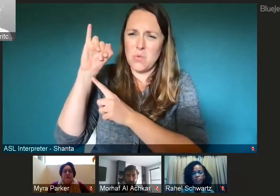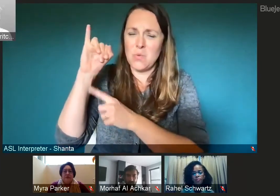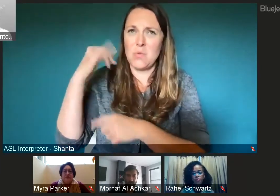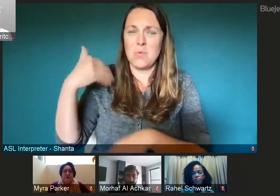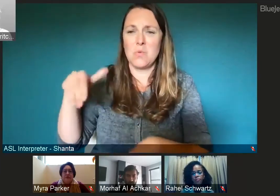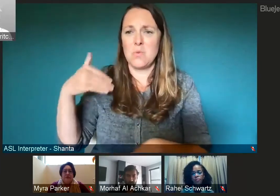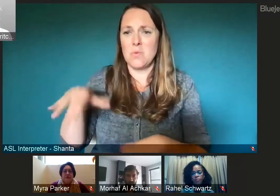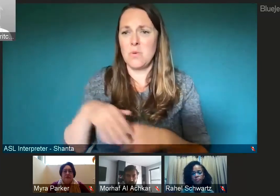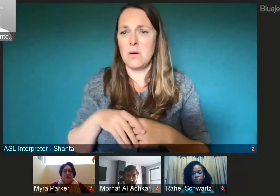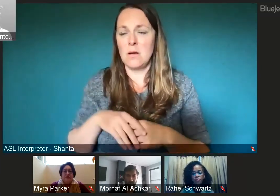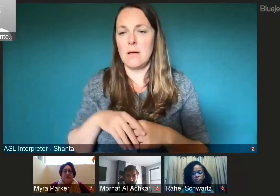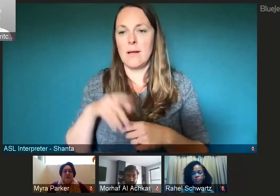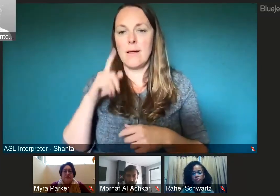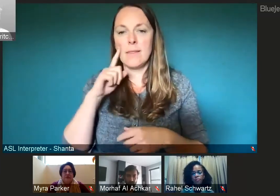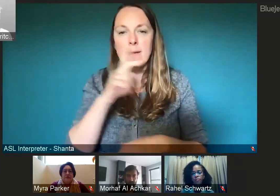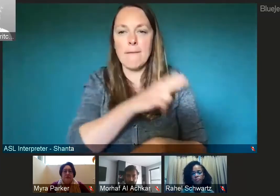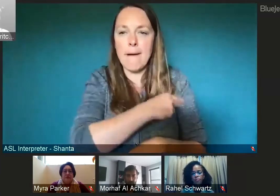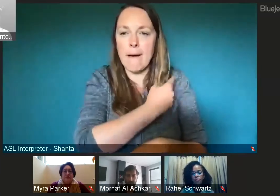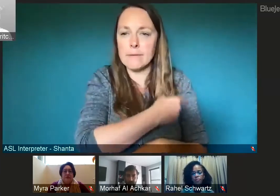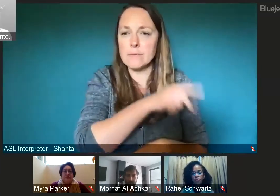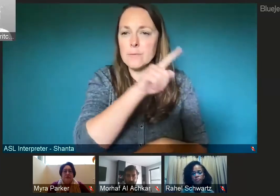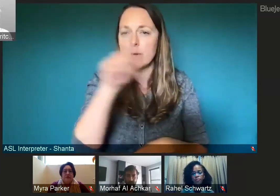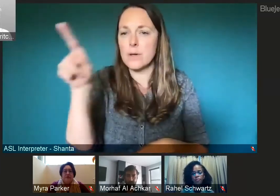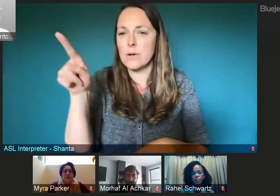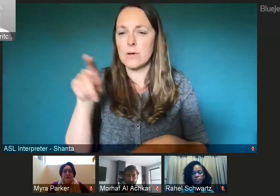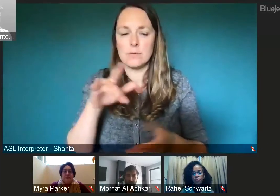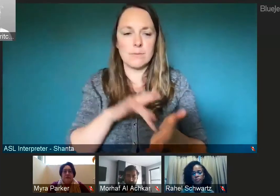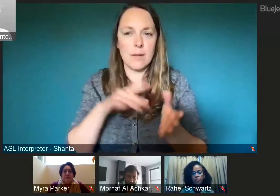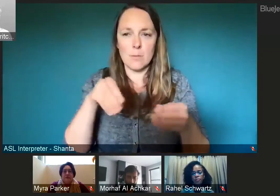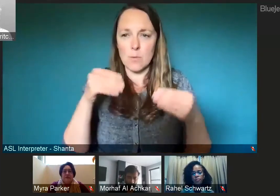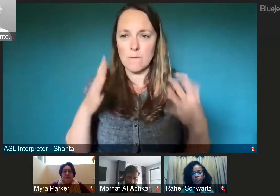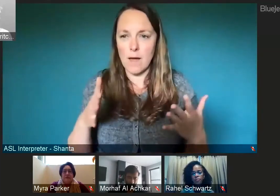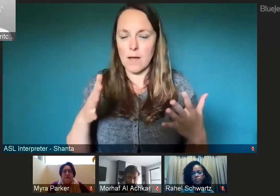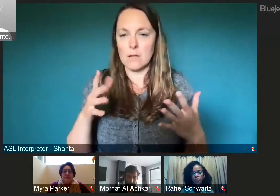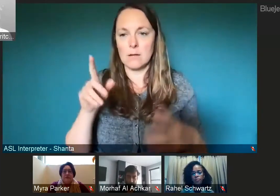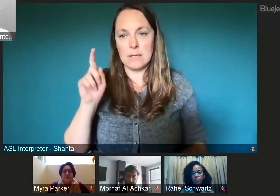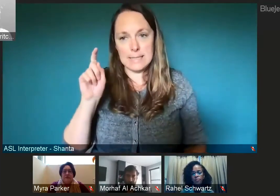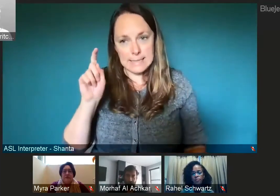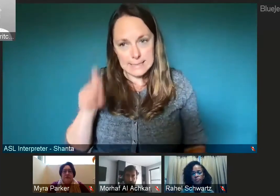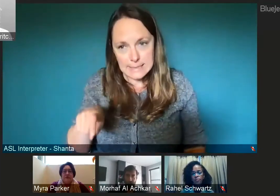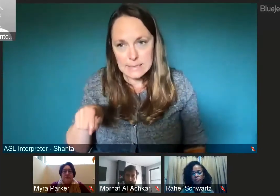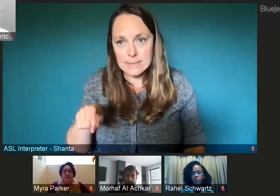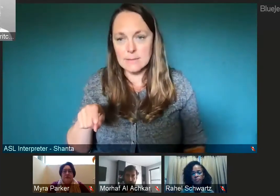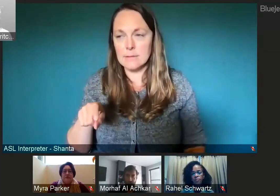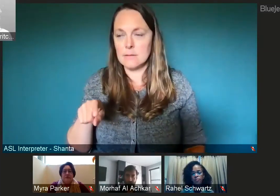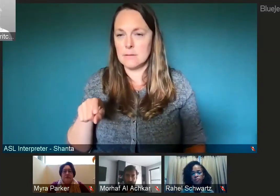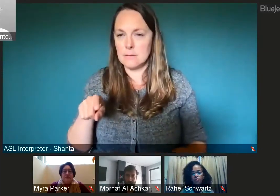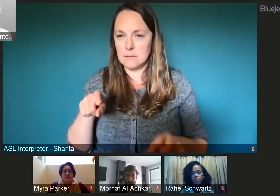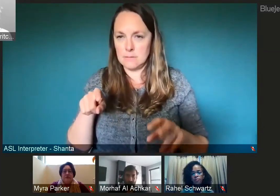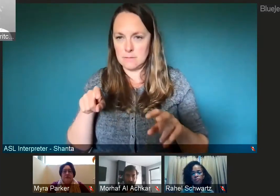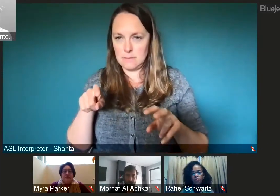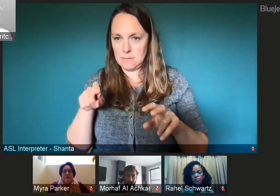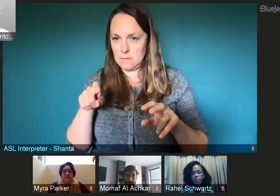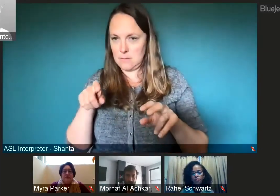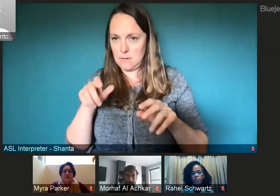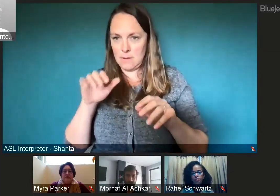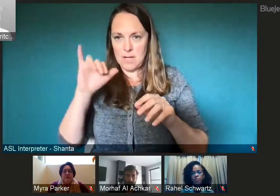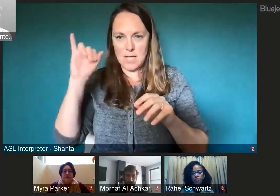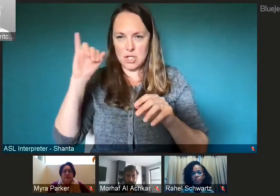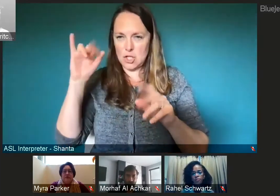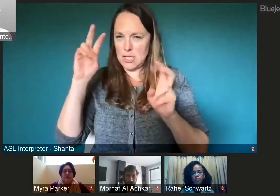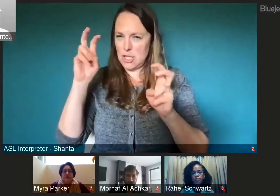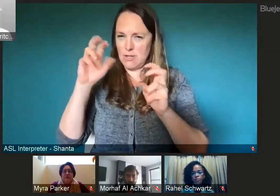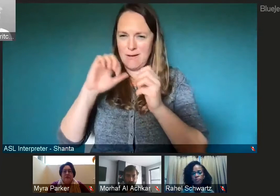I think hospitals and medical providers need to really look into how they can simplify those matters, how they